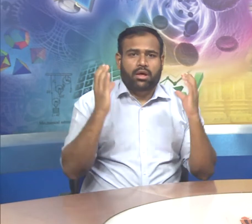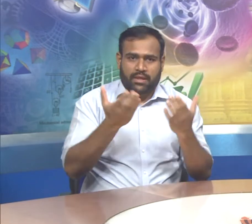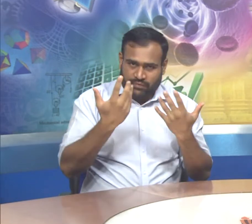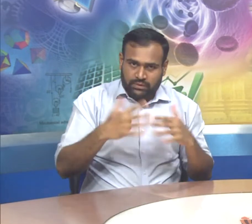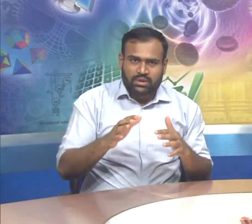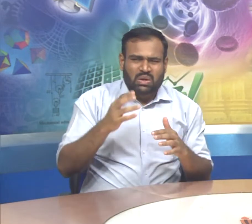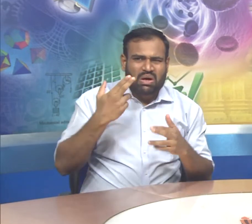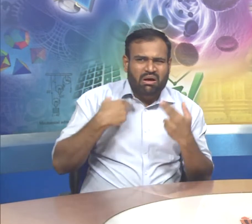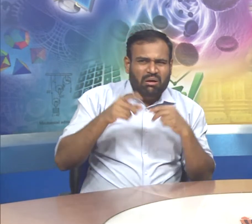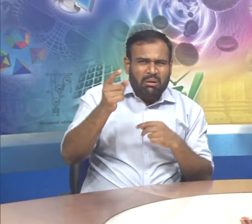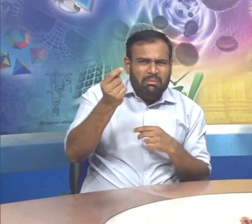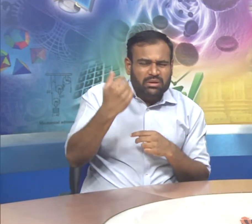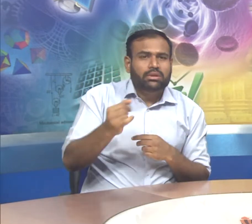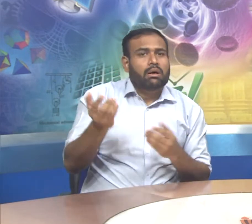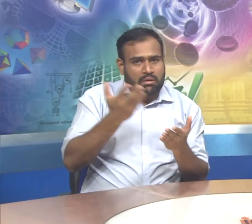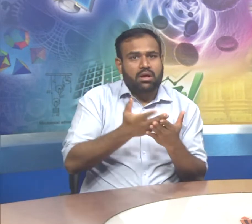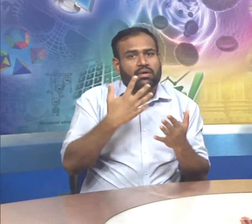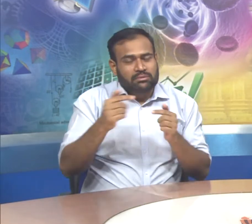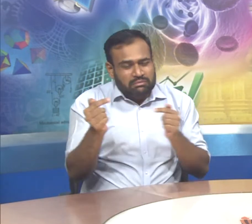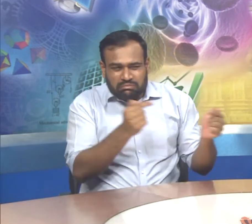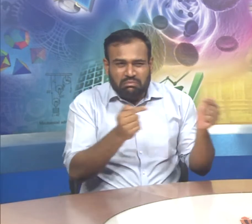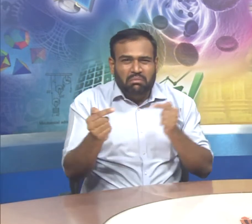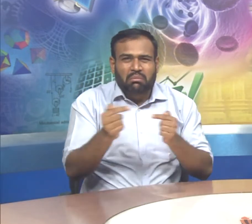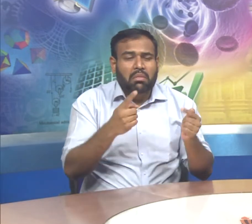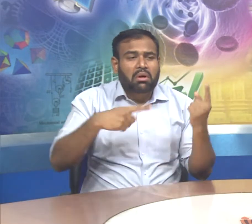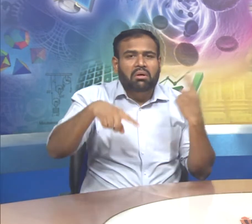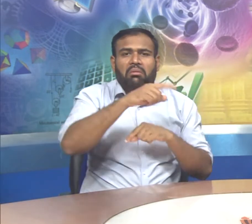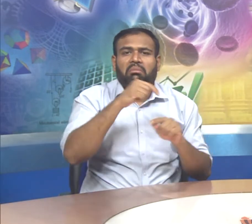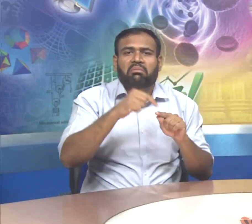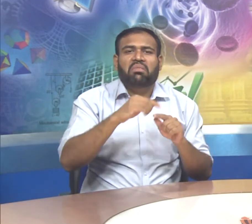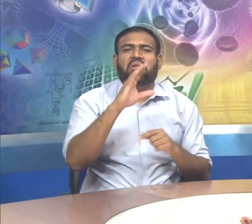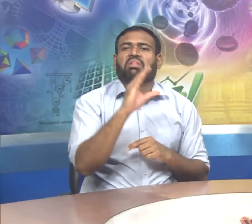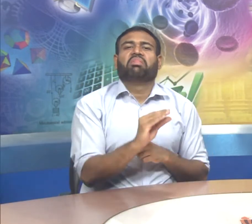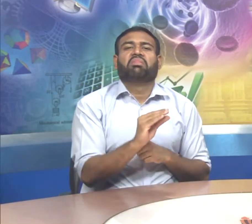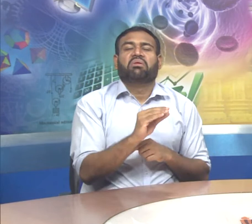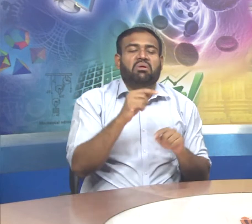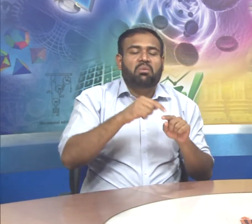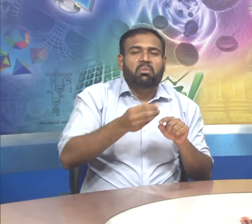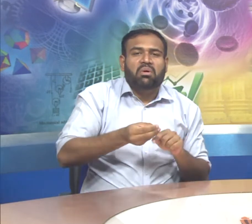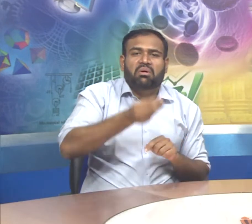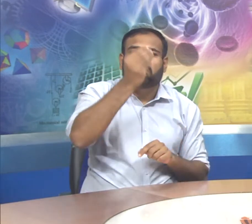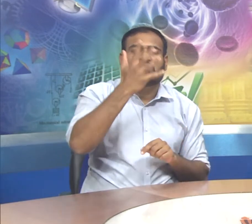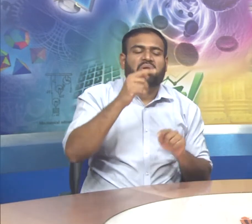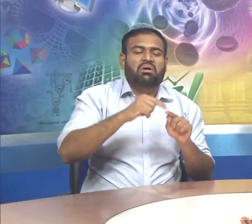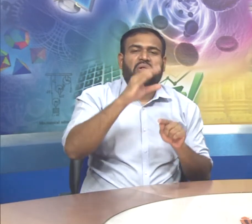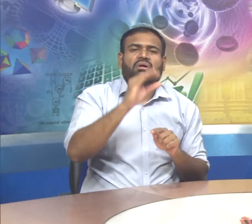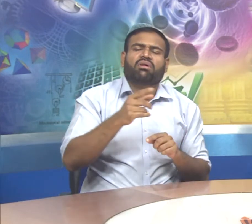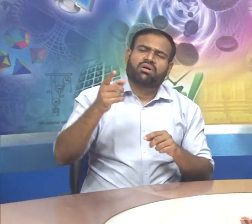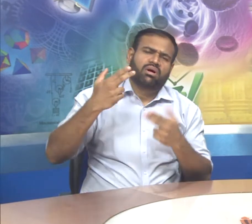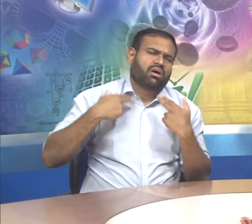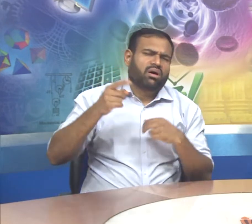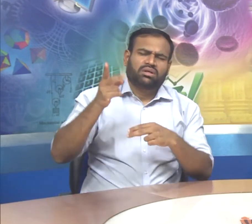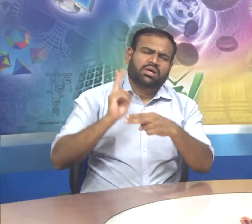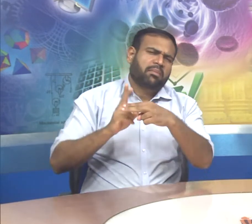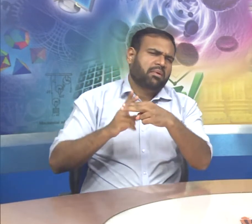a judge of the Supreme Court, but he or she could not be removed because